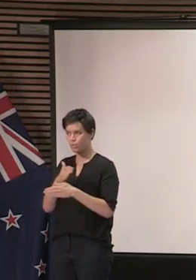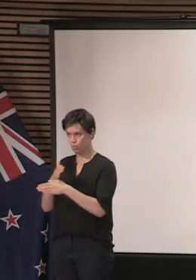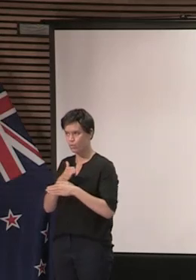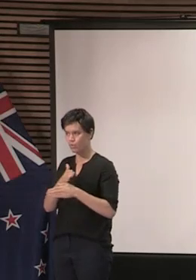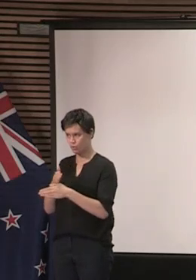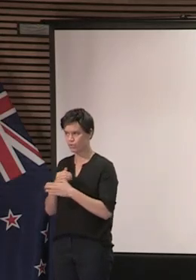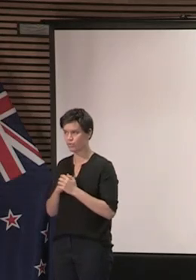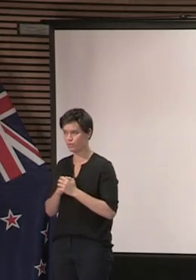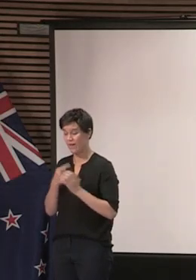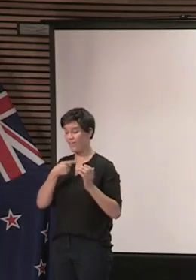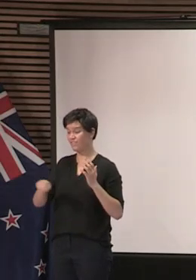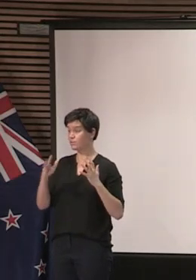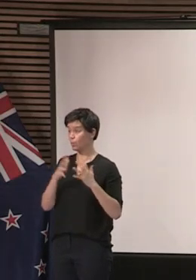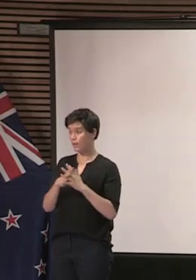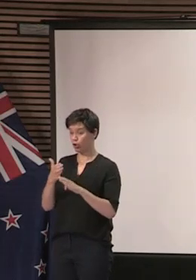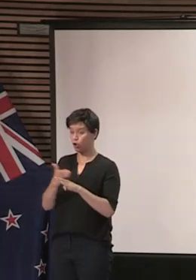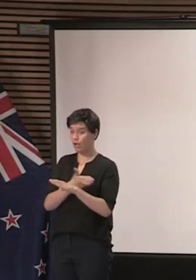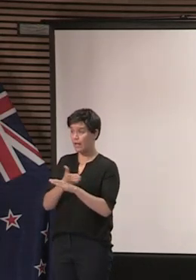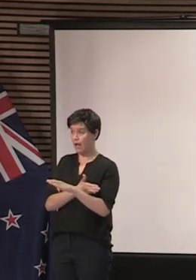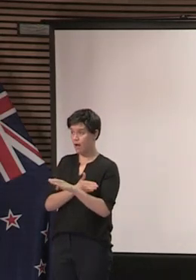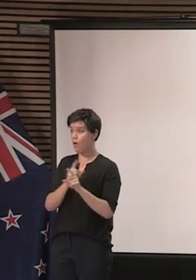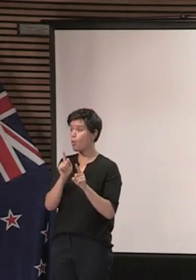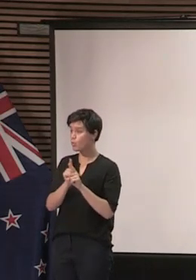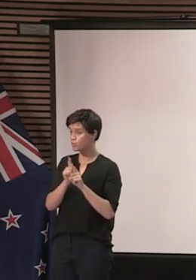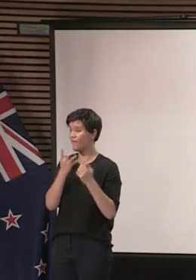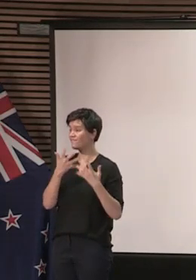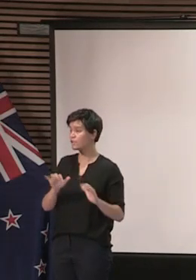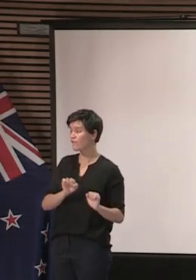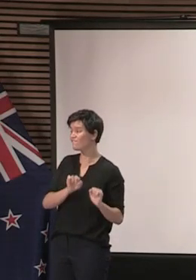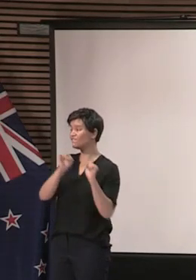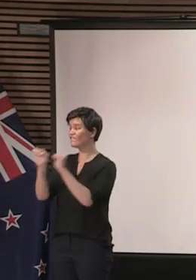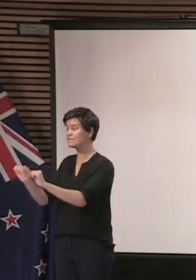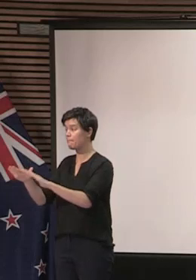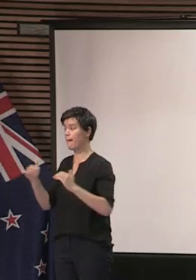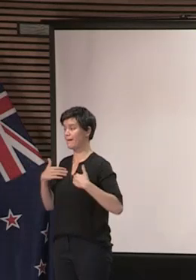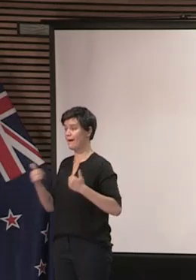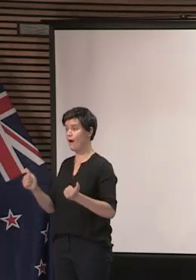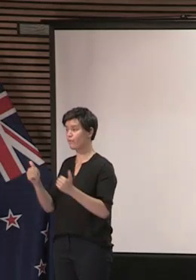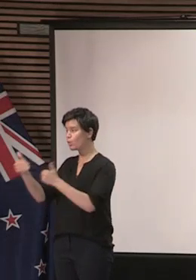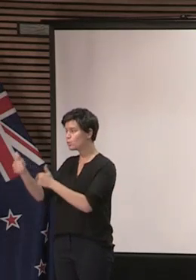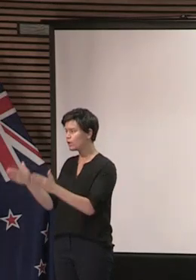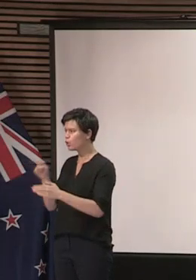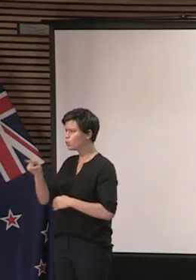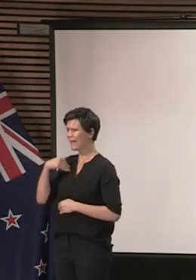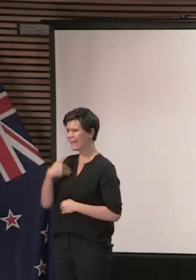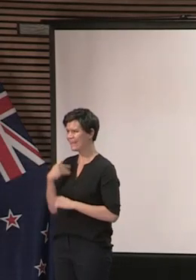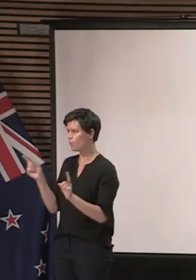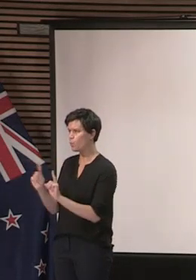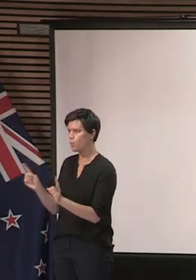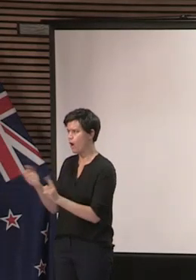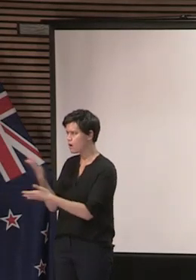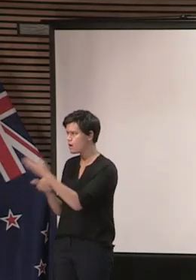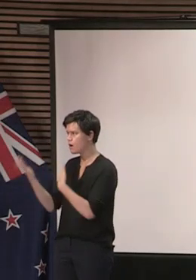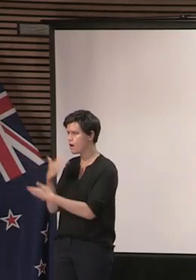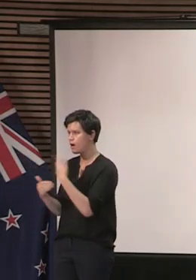days again of this week is actually going around to the public health units to identify what are the needs, what are their specific needs to